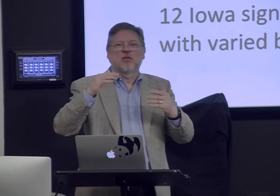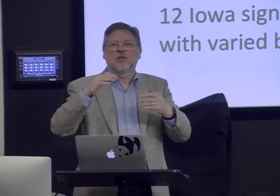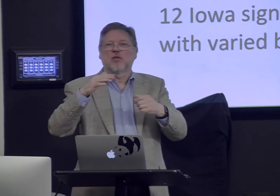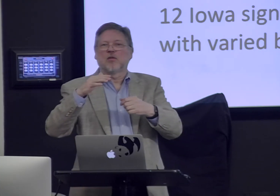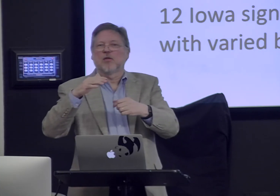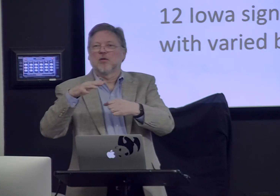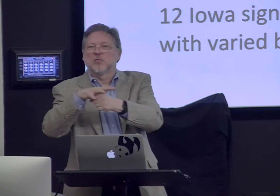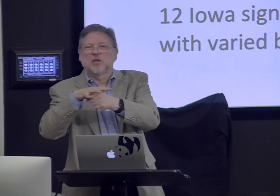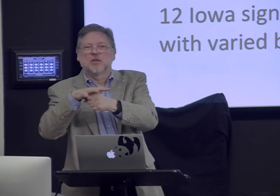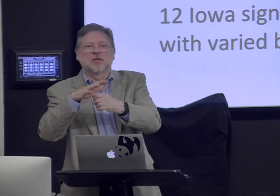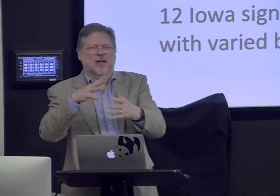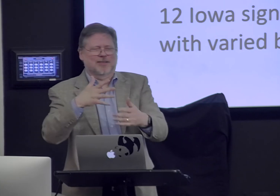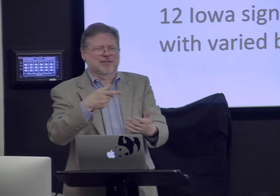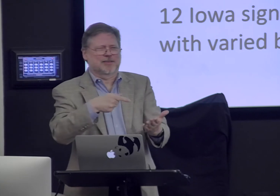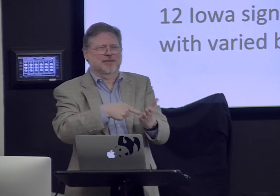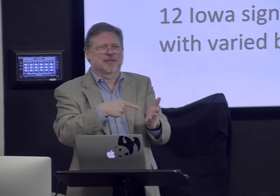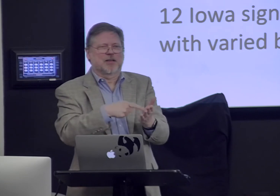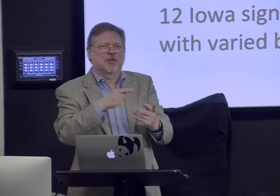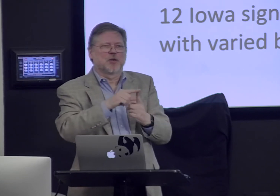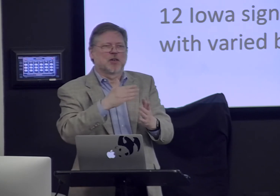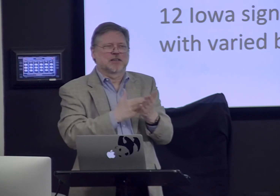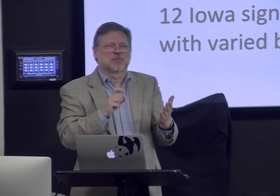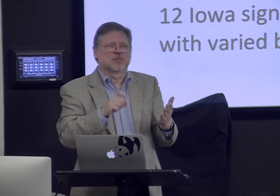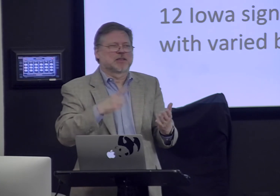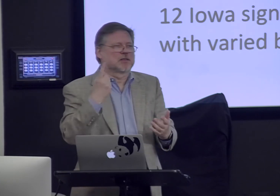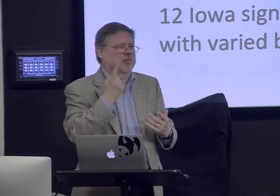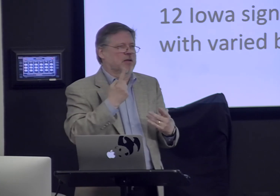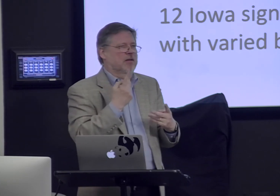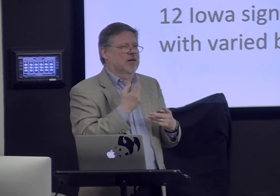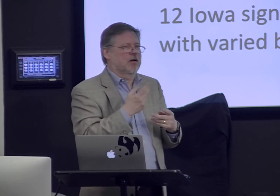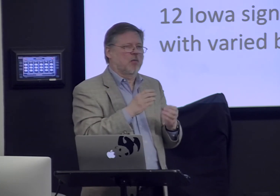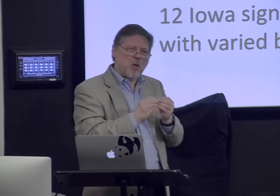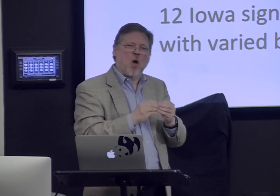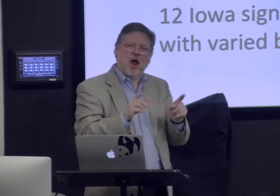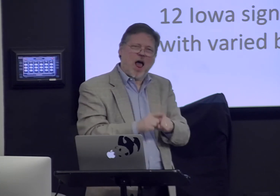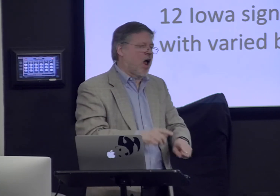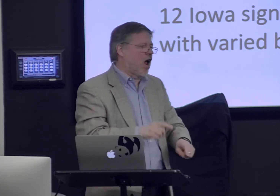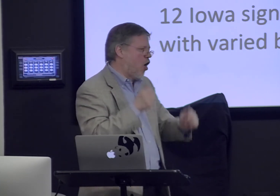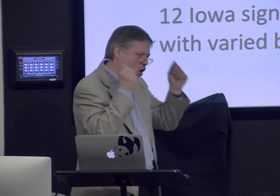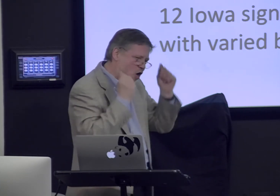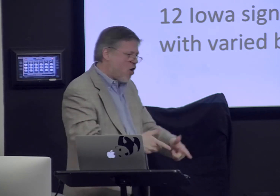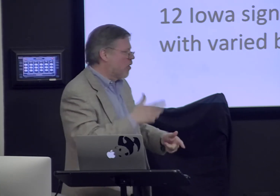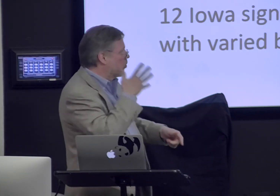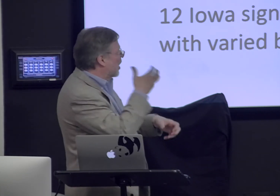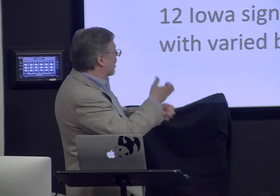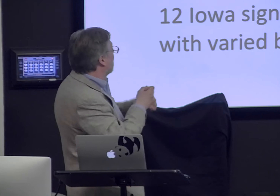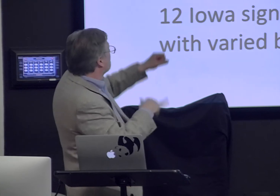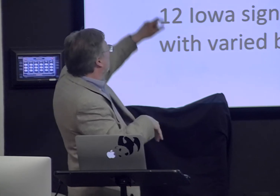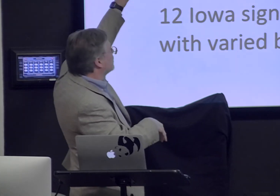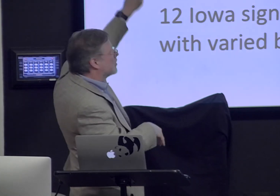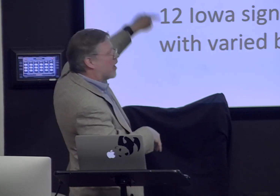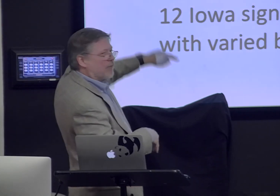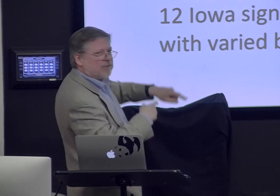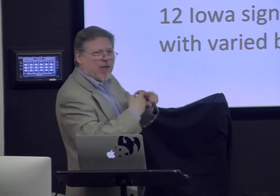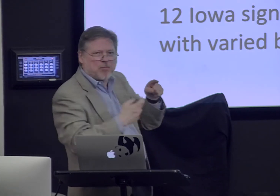to maybe, for example, compare child language across regions? We know